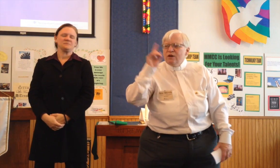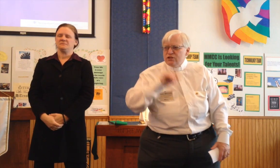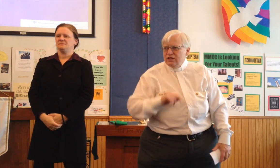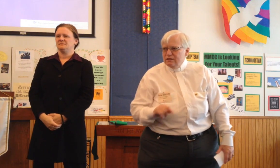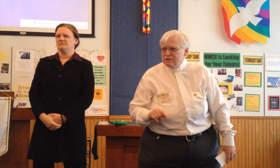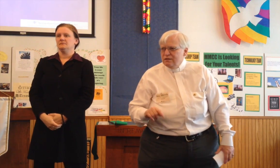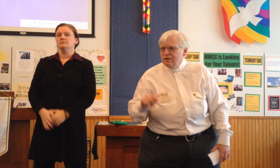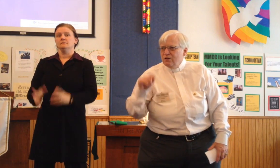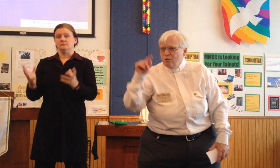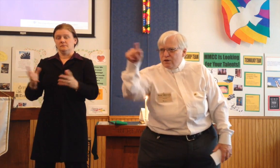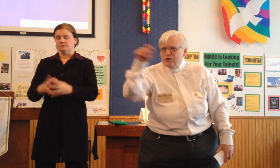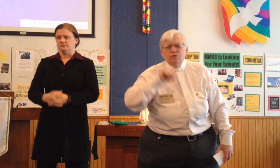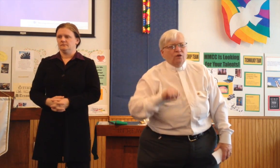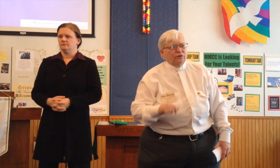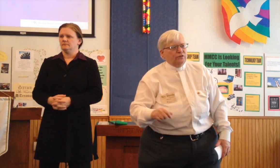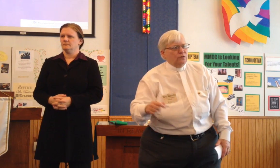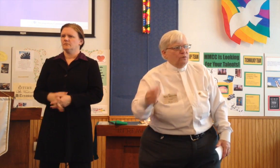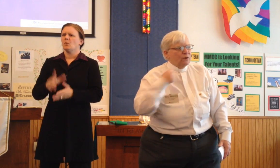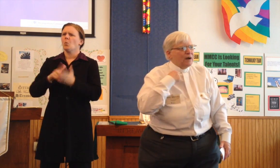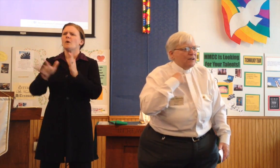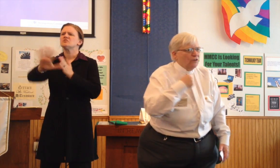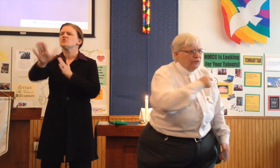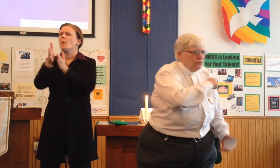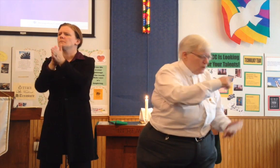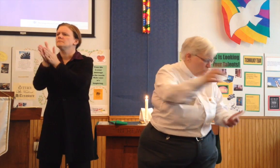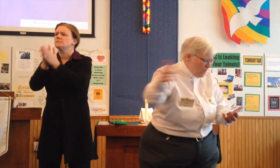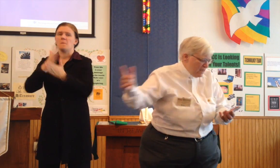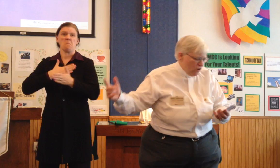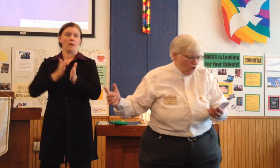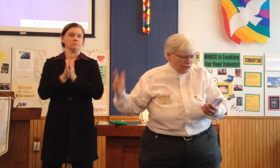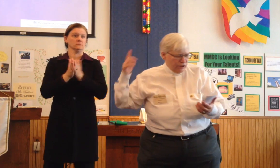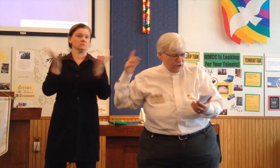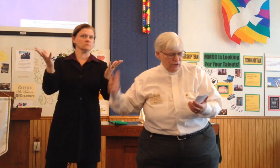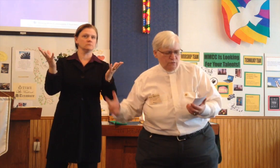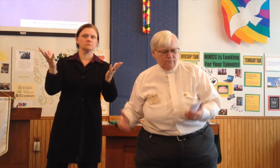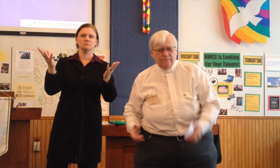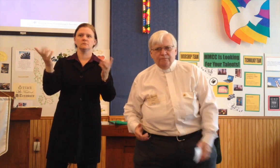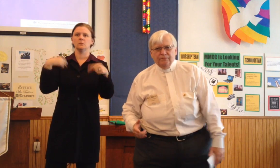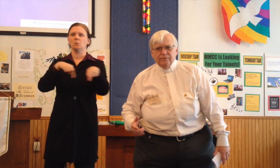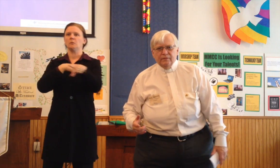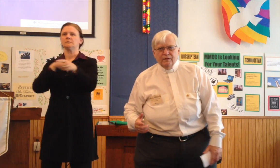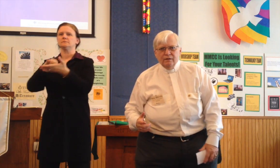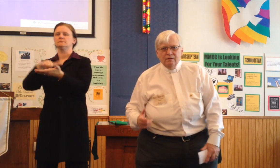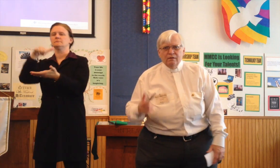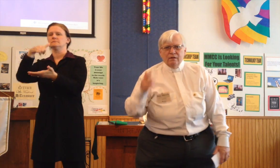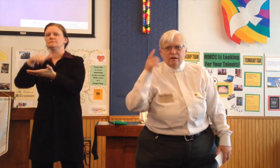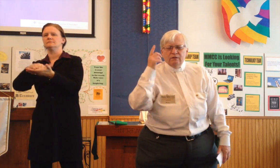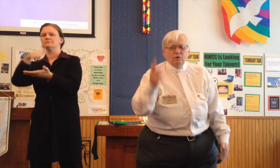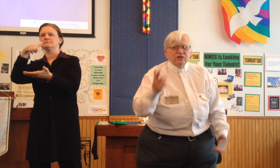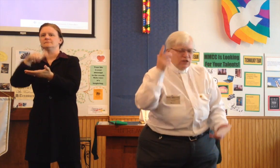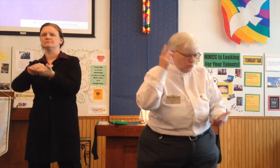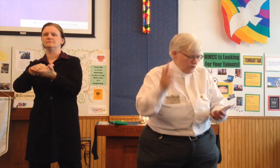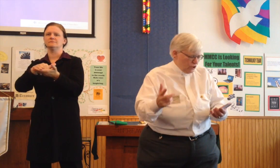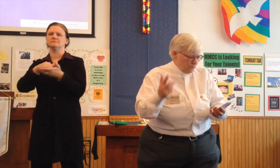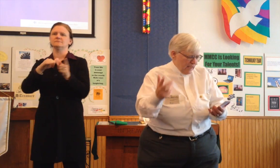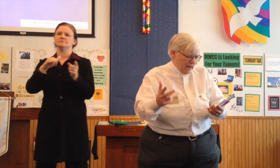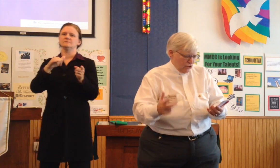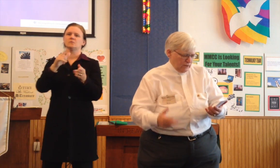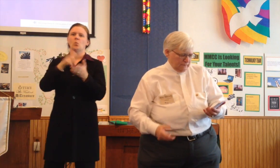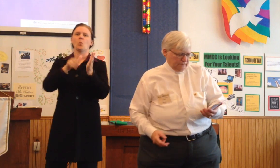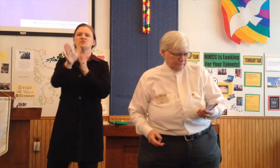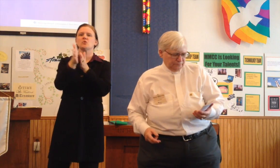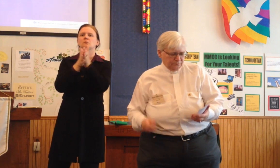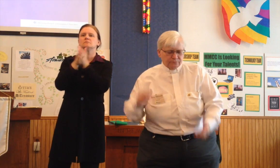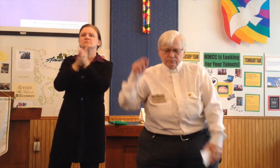So the question is, what are you called to do? What am I called to do? What are we called to do? And the question is, what's your